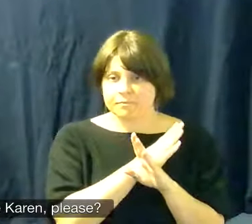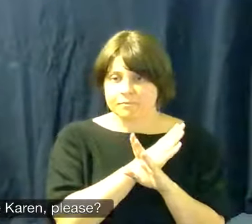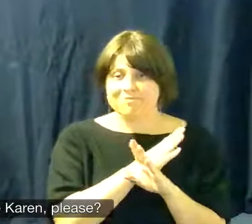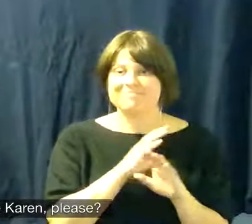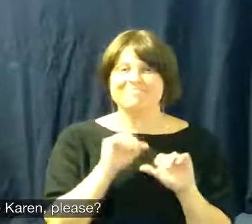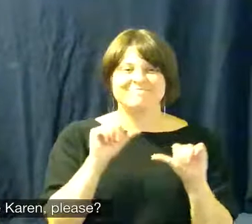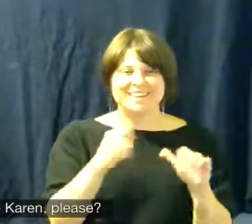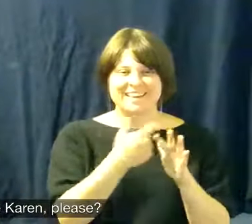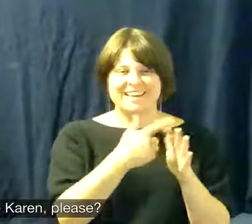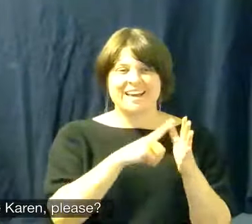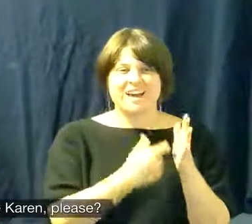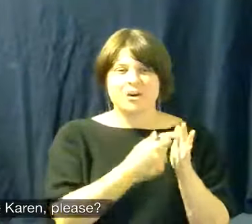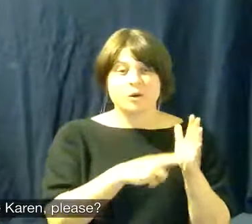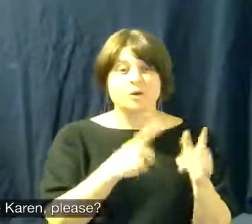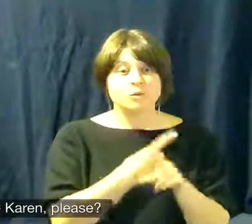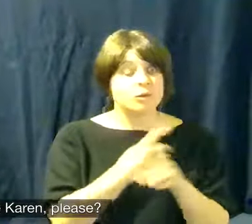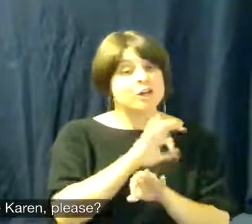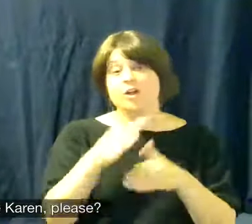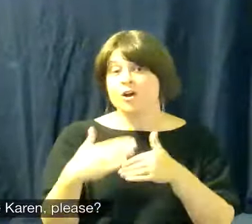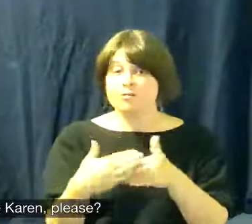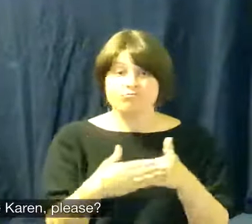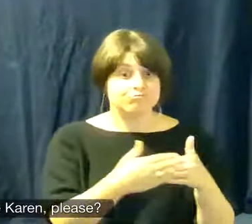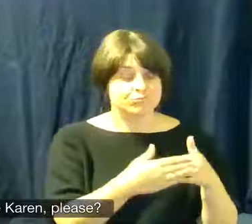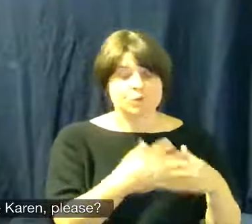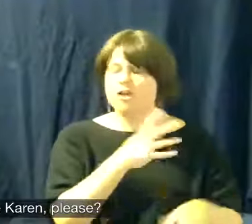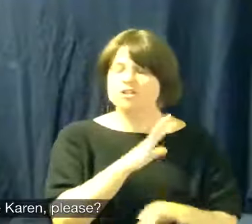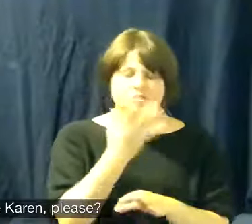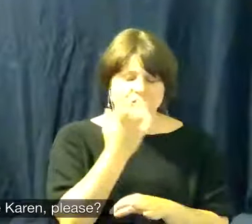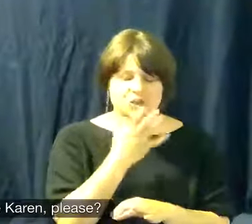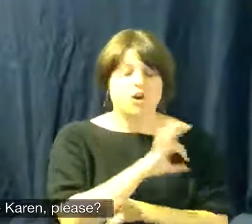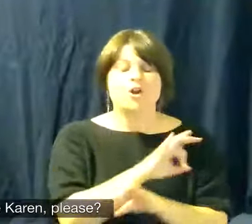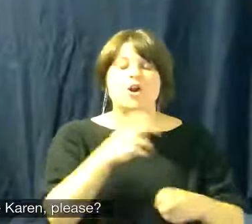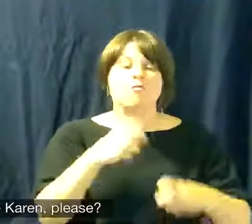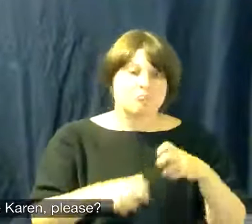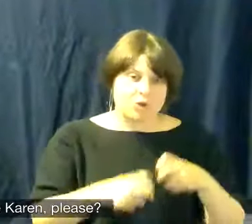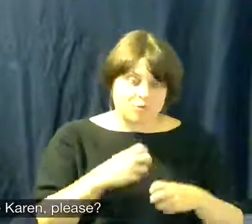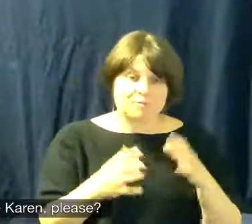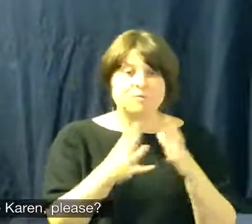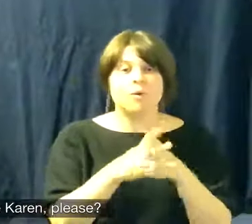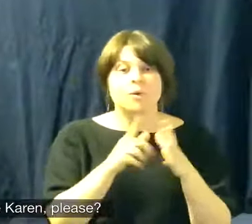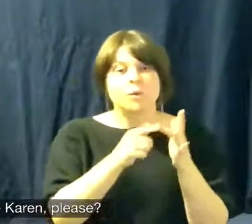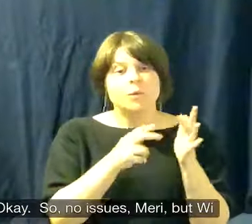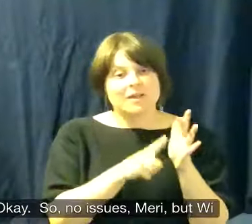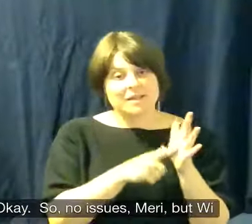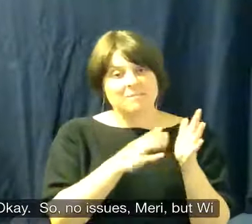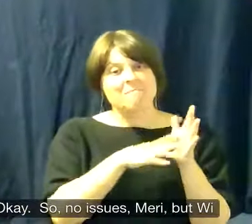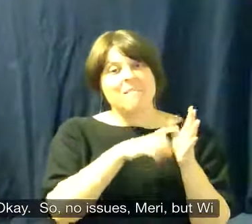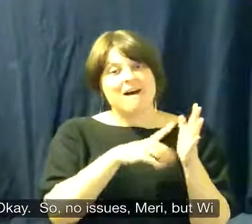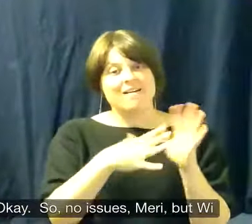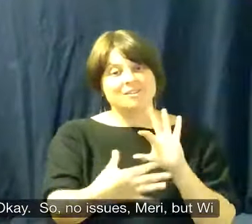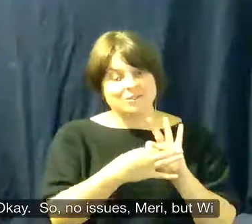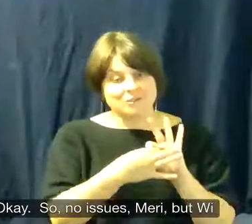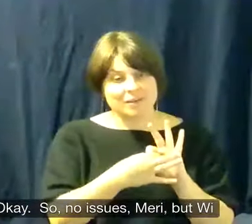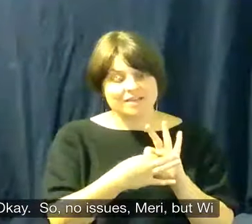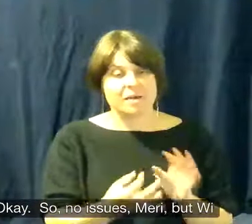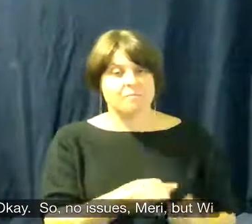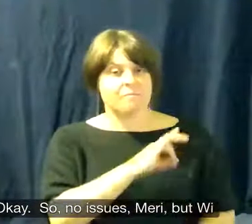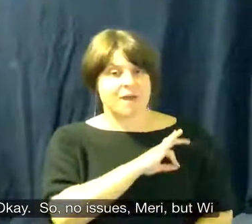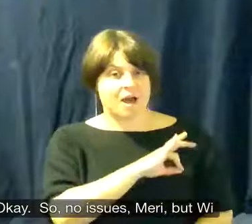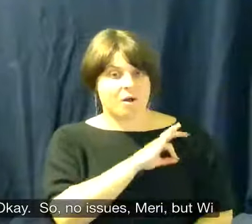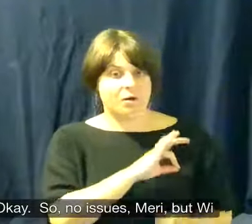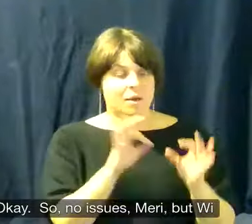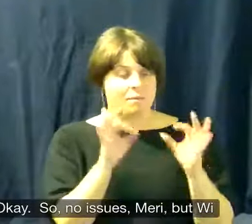Okay, so no issues, Mary, but Wilma has joined us and Paola has joined us. Okay, great. So we've